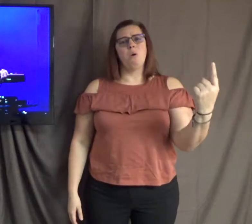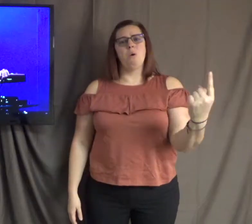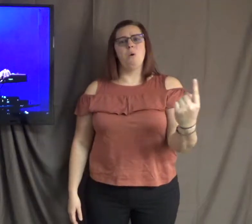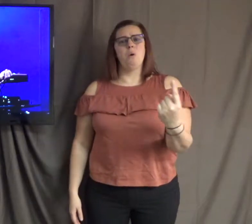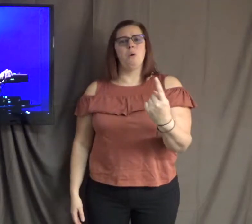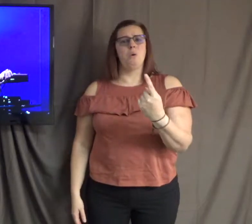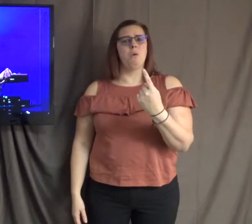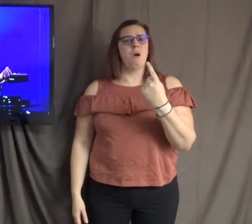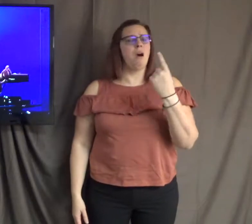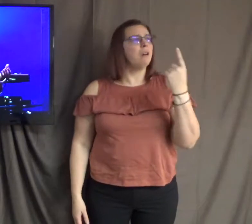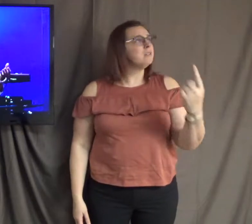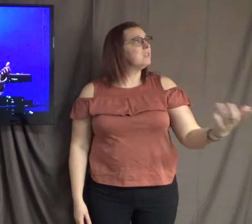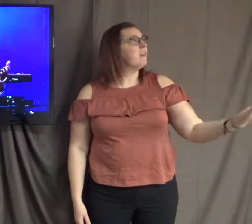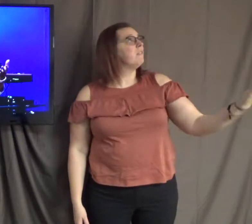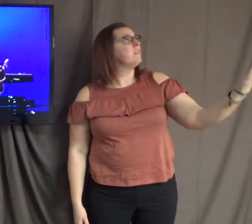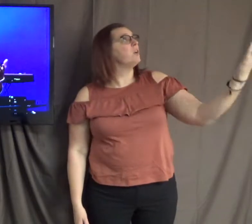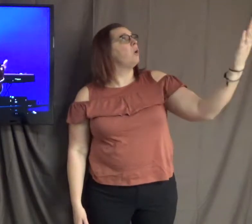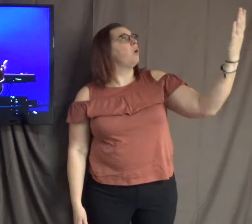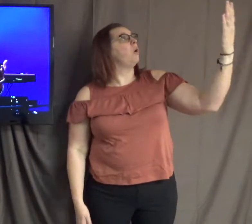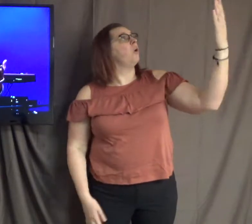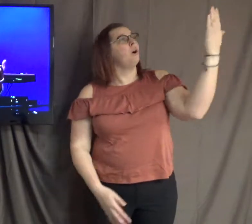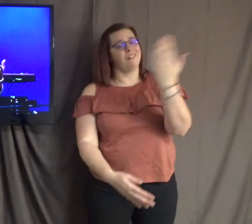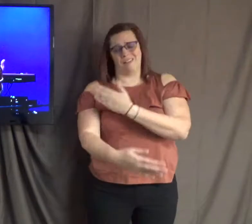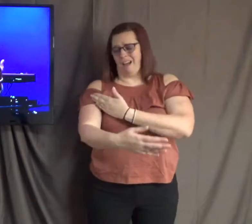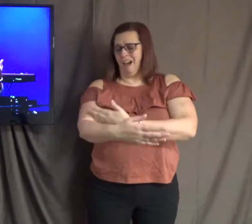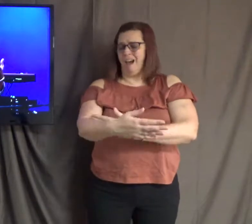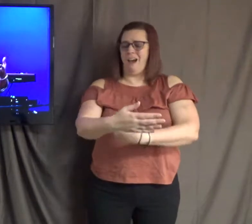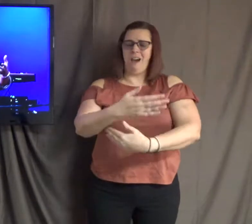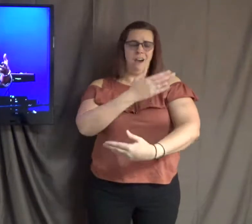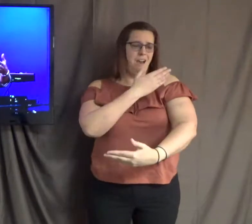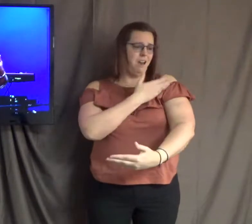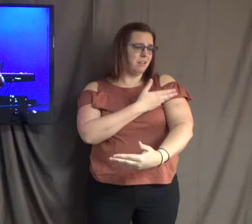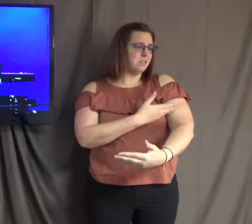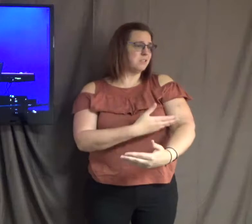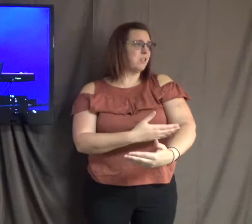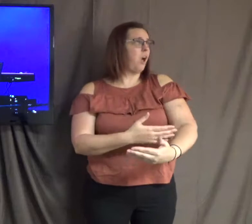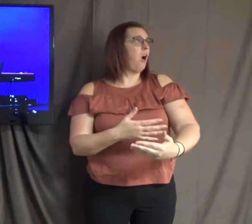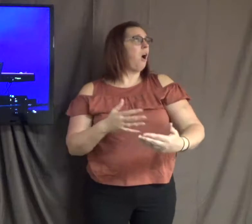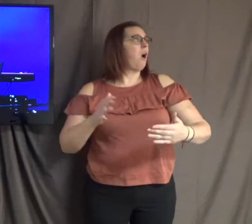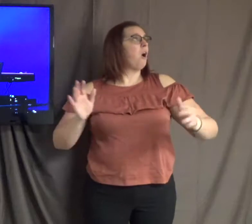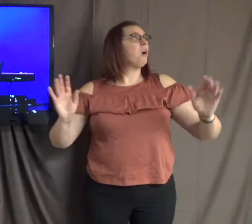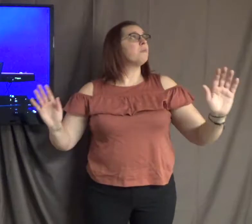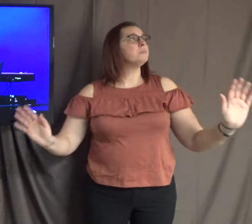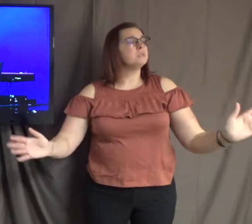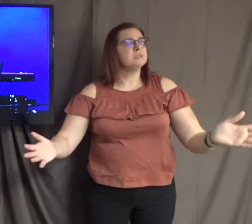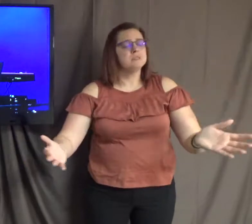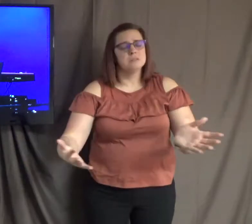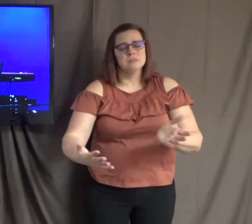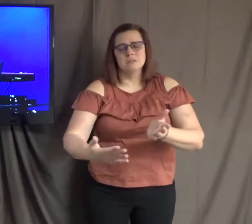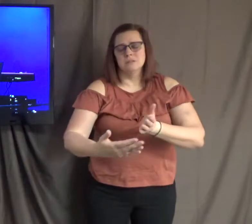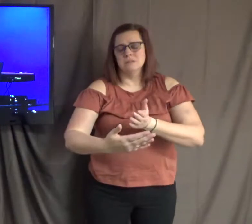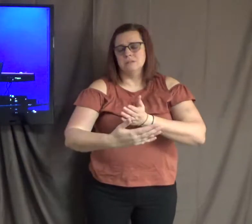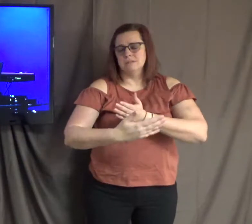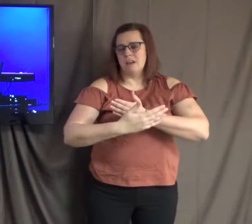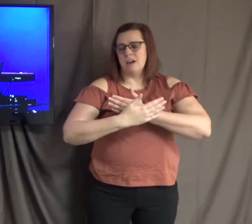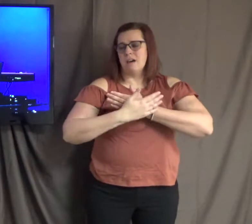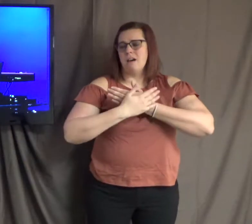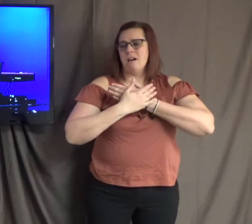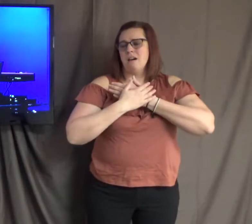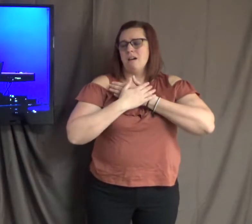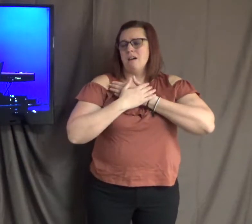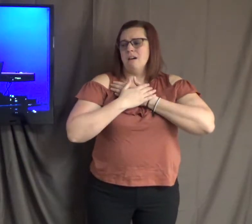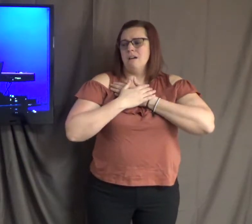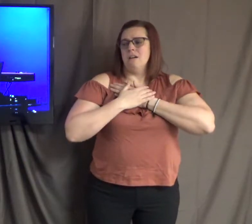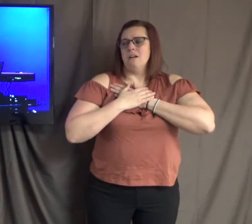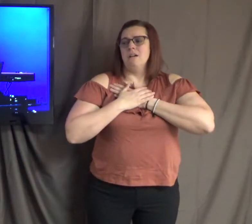for the arms of God surround us.